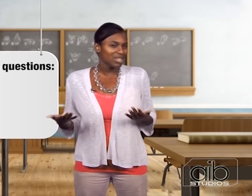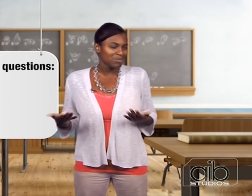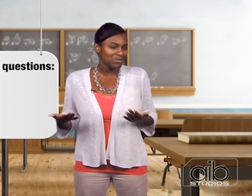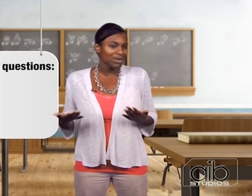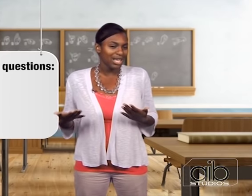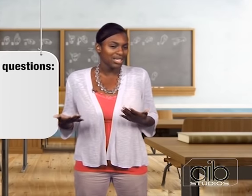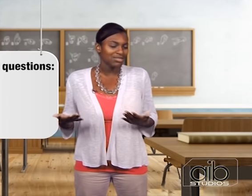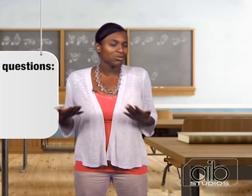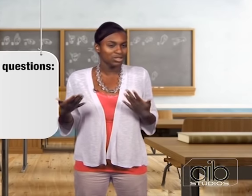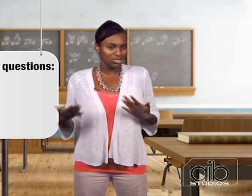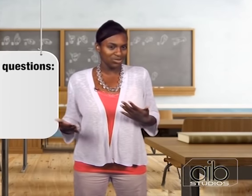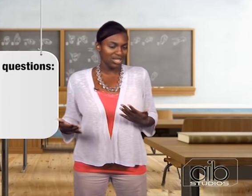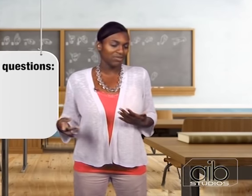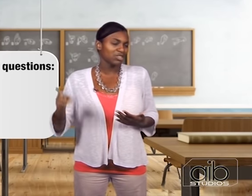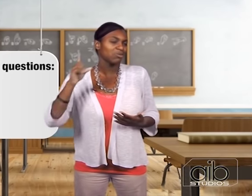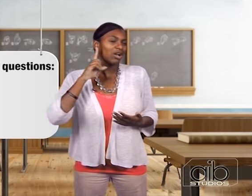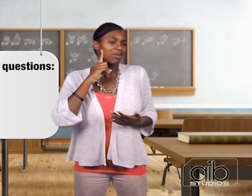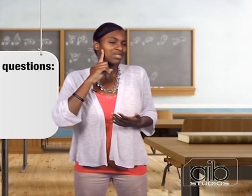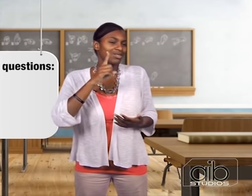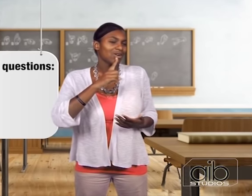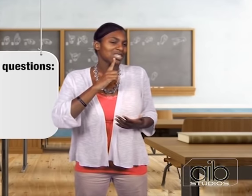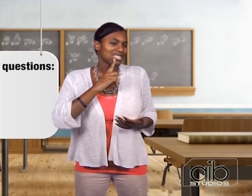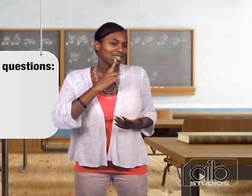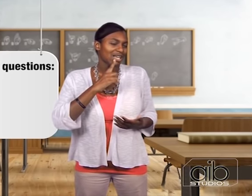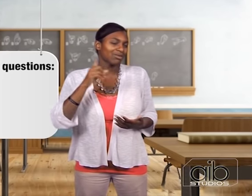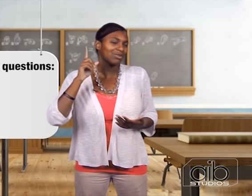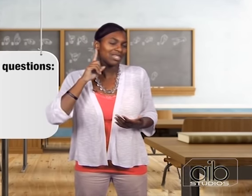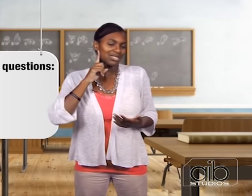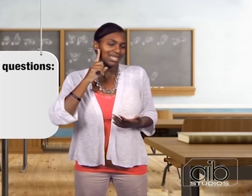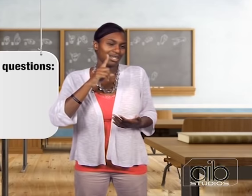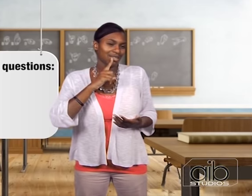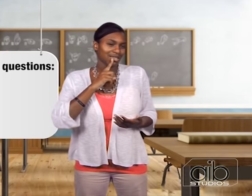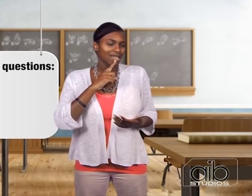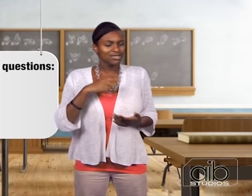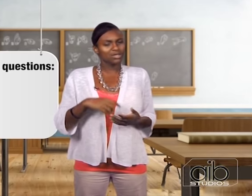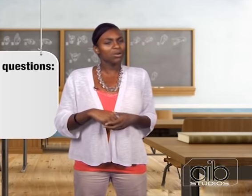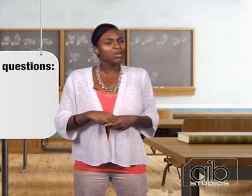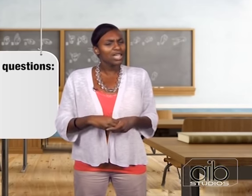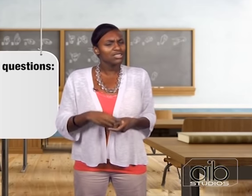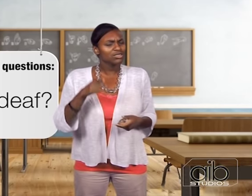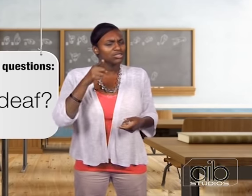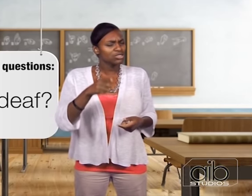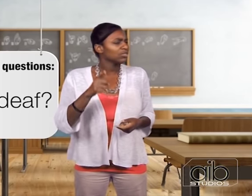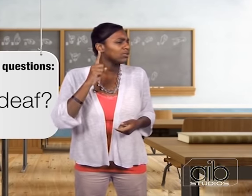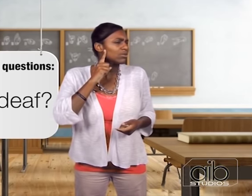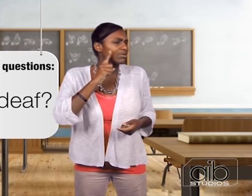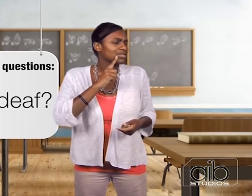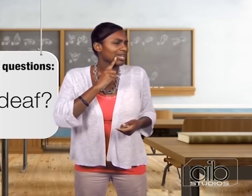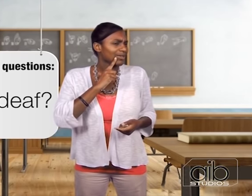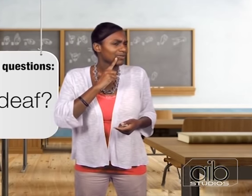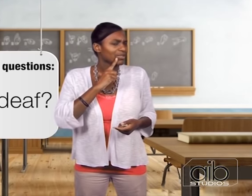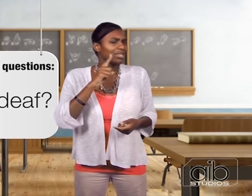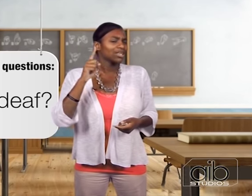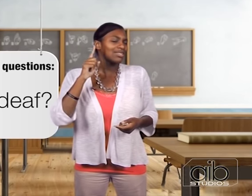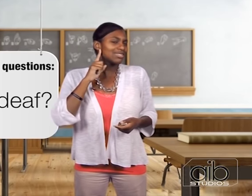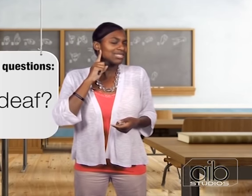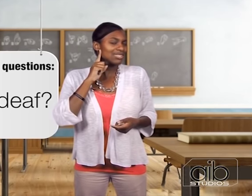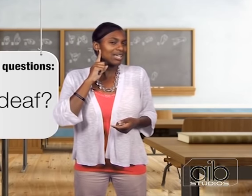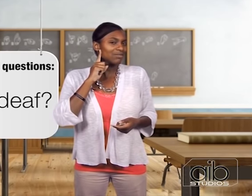people ask, were you deaf? And you probably saw this sign when they said it. So they probably ask, are you deaf? This is a sign for deaf.